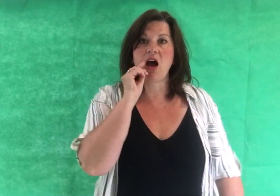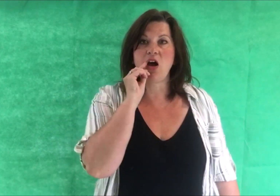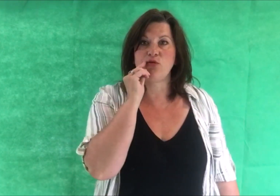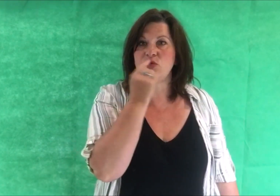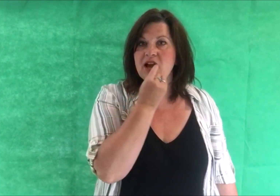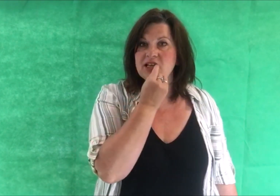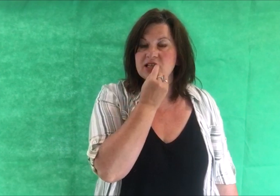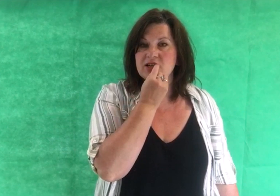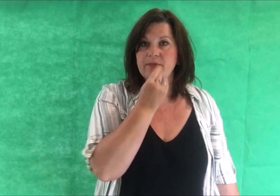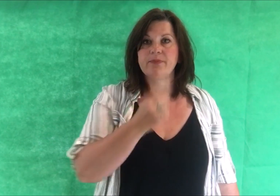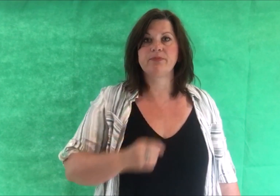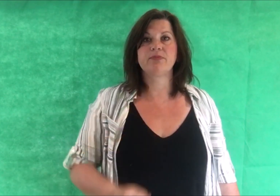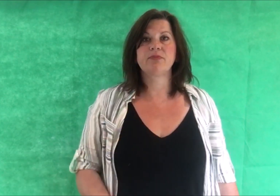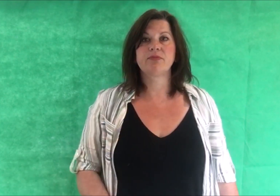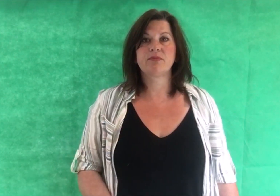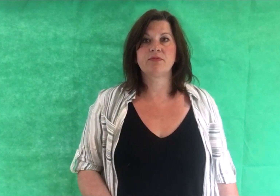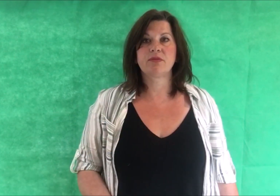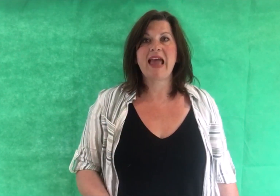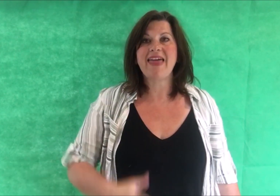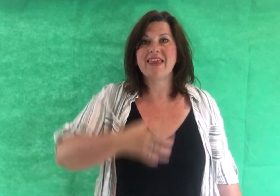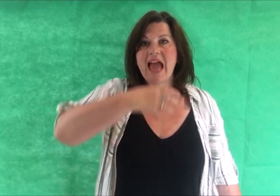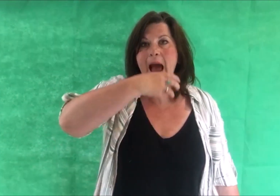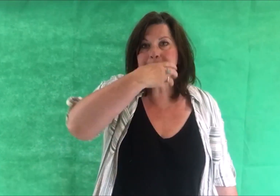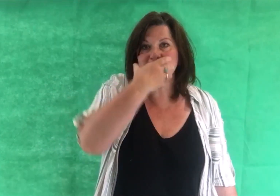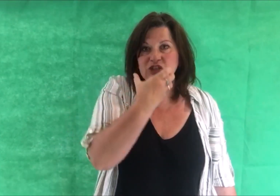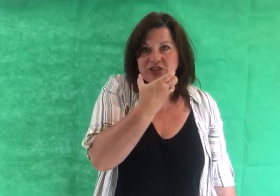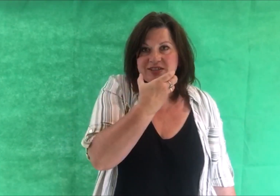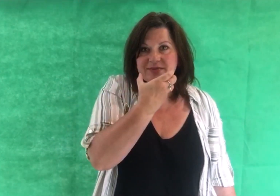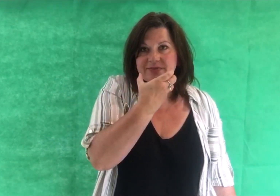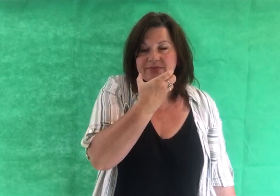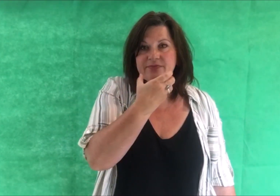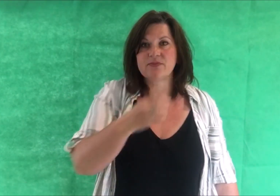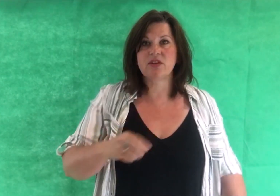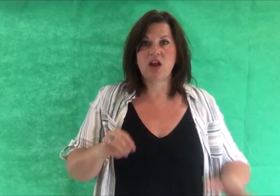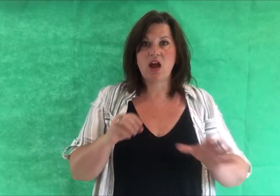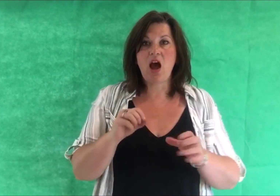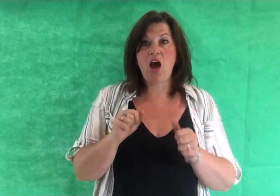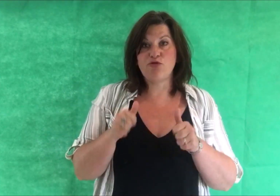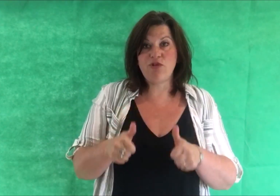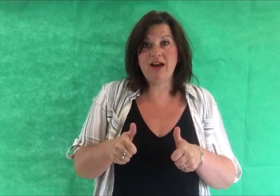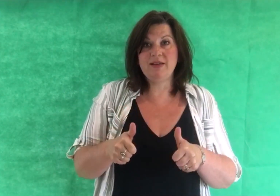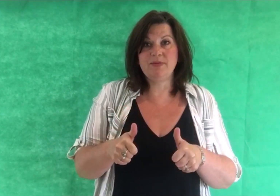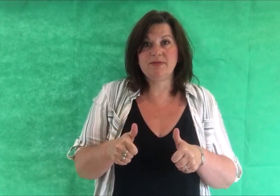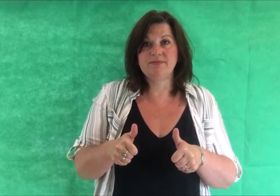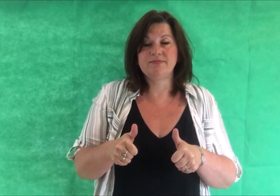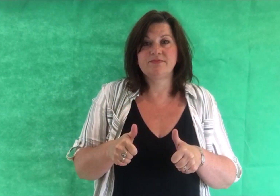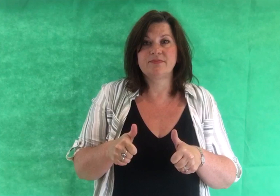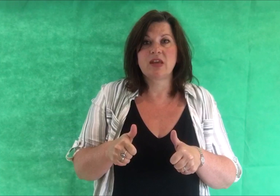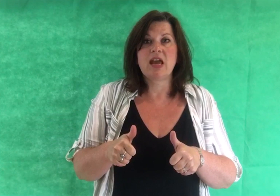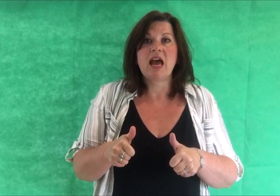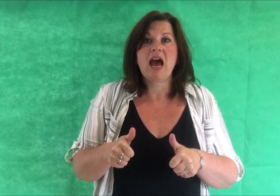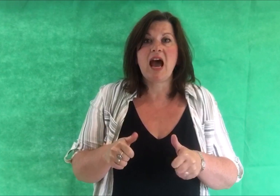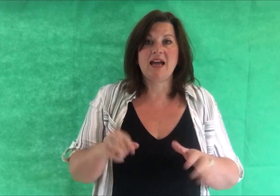are red. The apples are ripe and